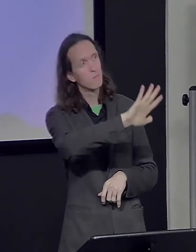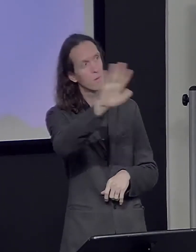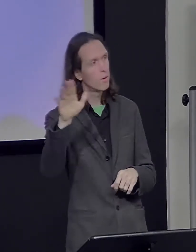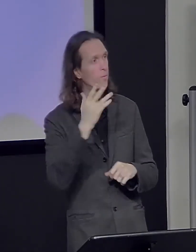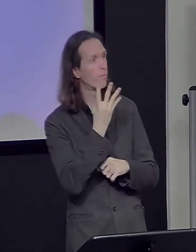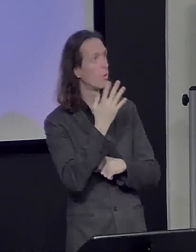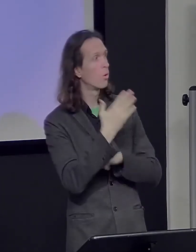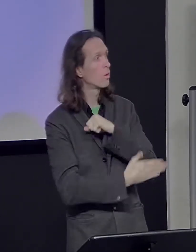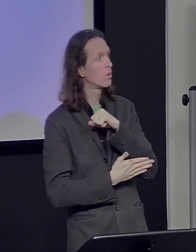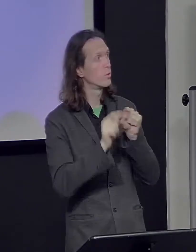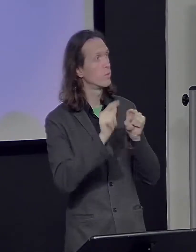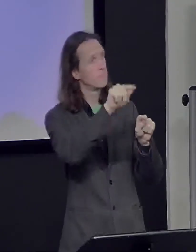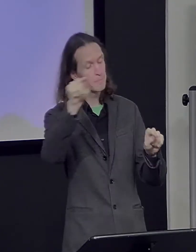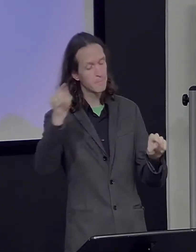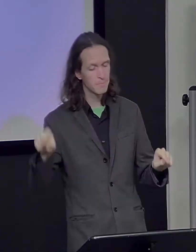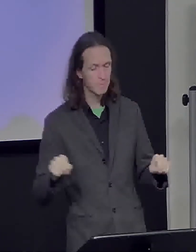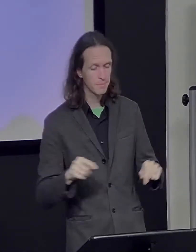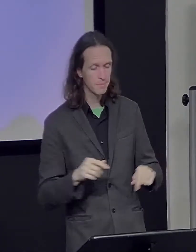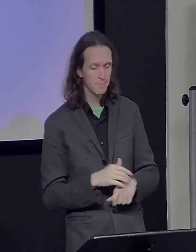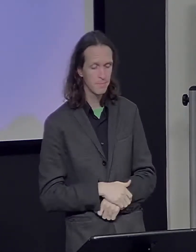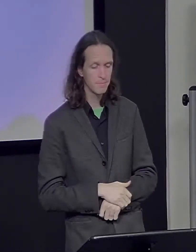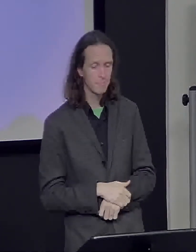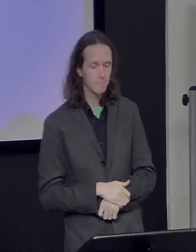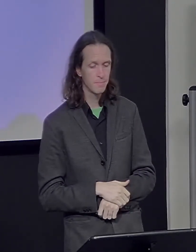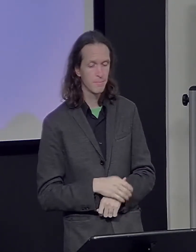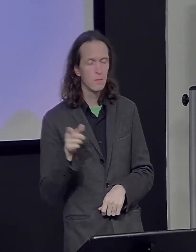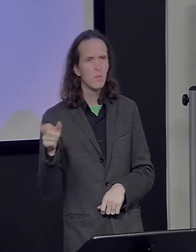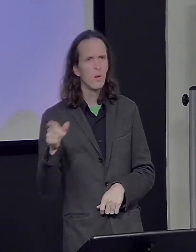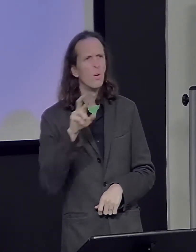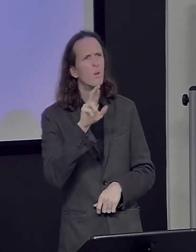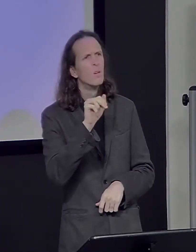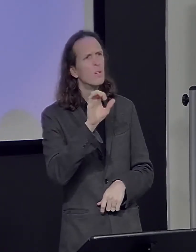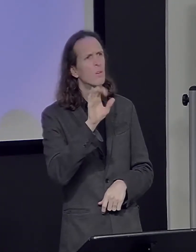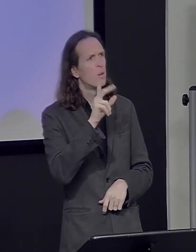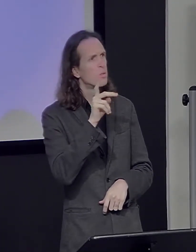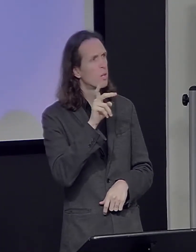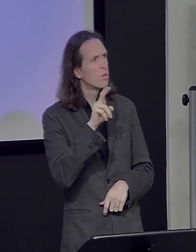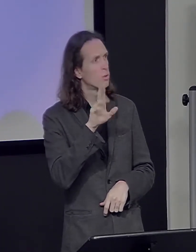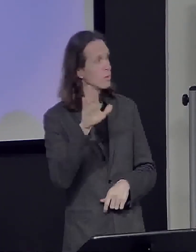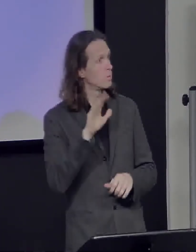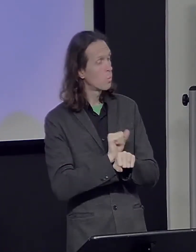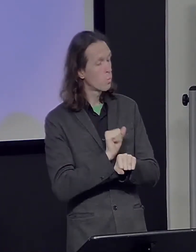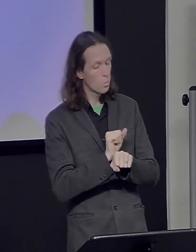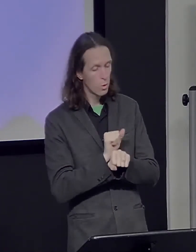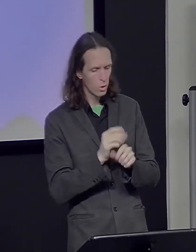He's partnered with various different institutes in various different countries.